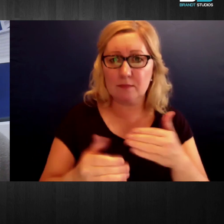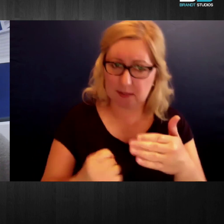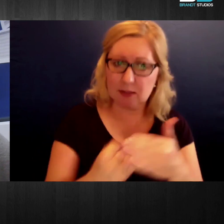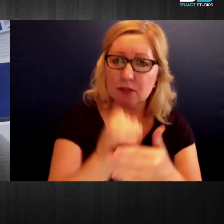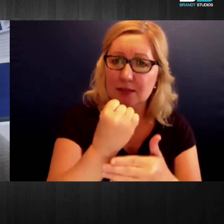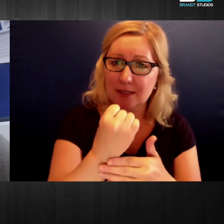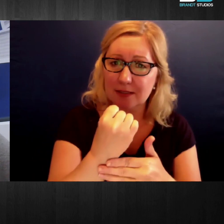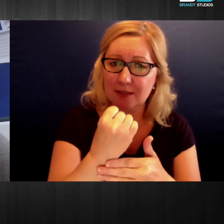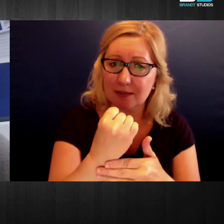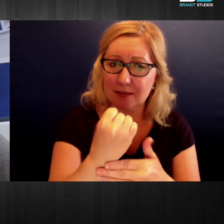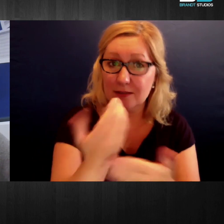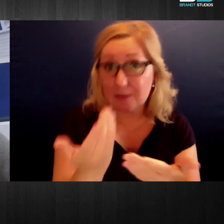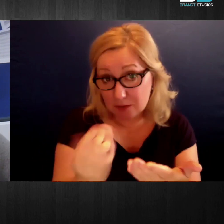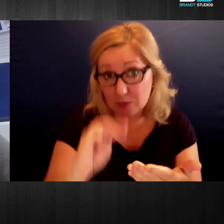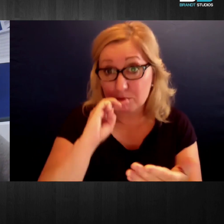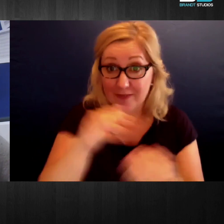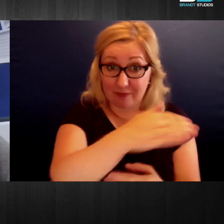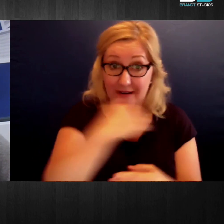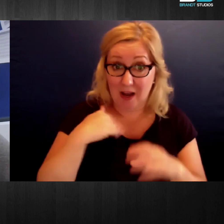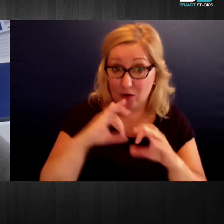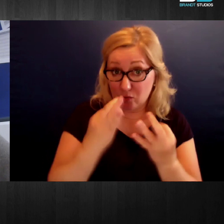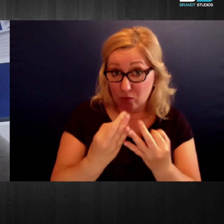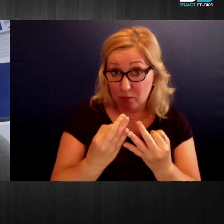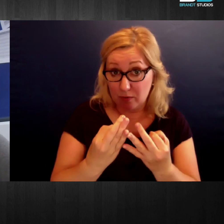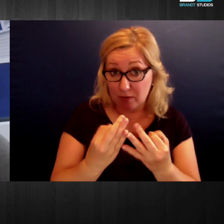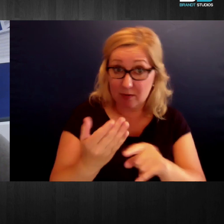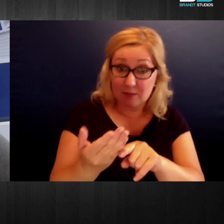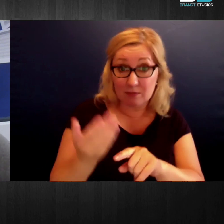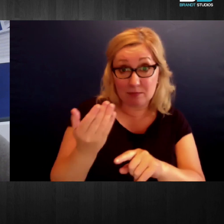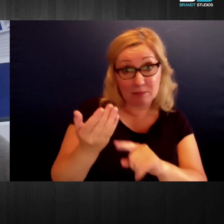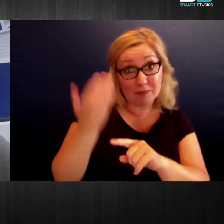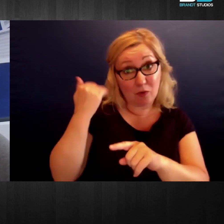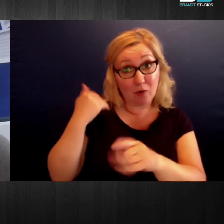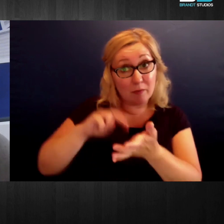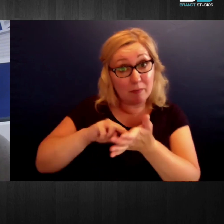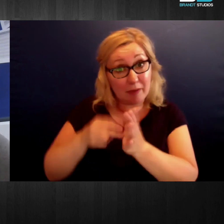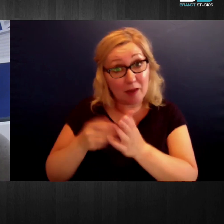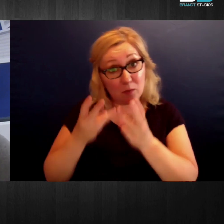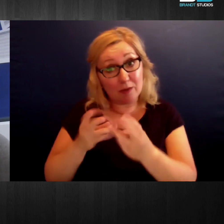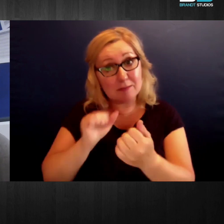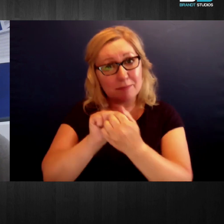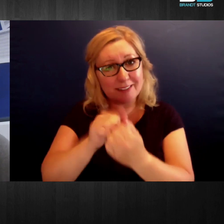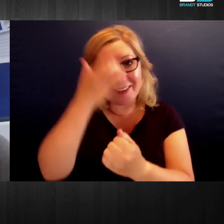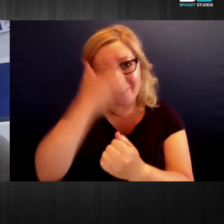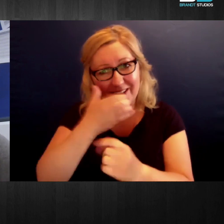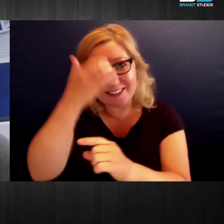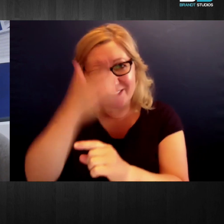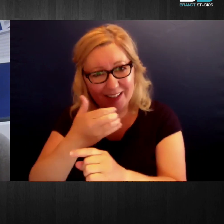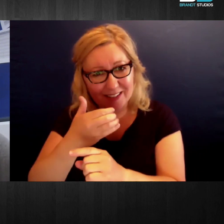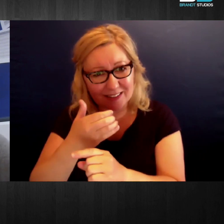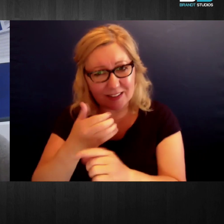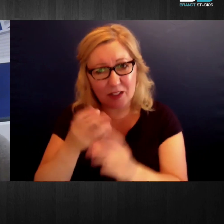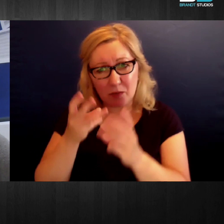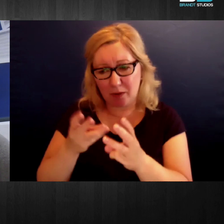in person, we weren't able to do a lot of the kind of work that we would normally like to do and that would be familiar with youth work, but